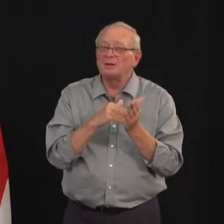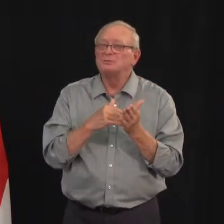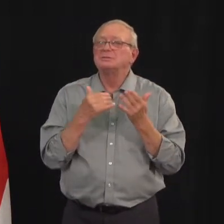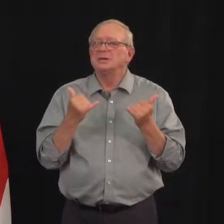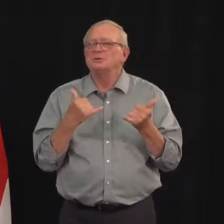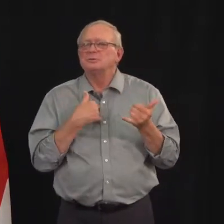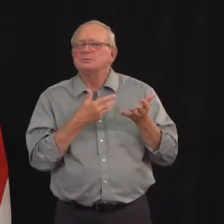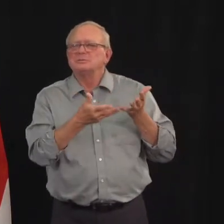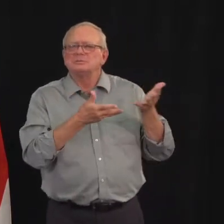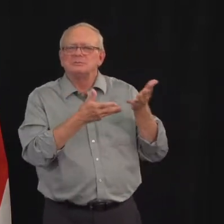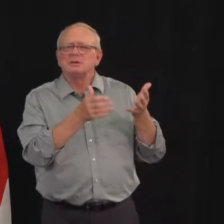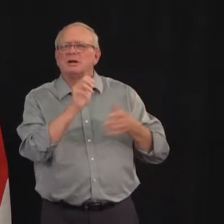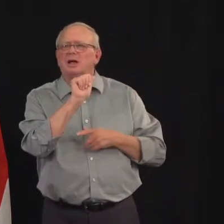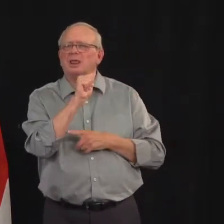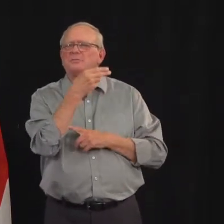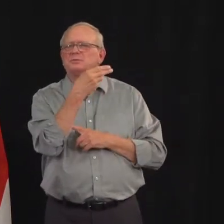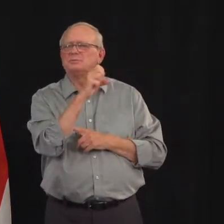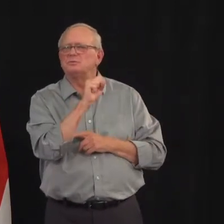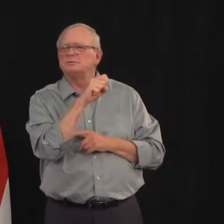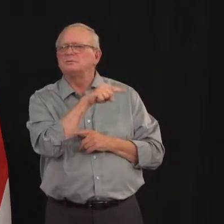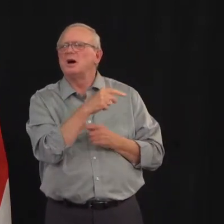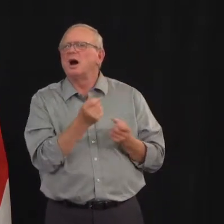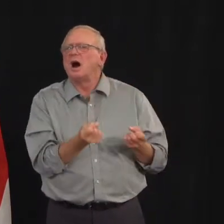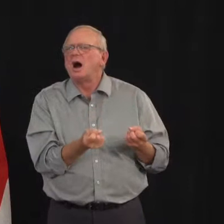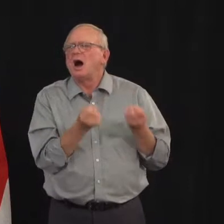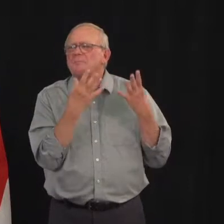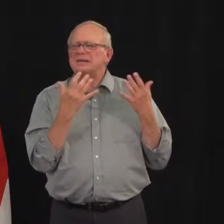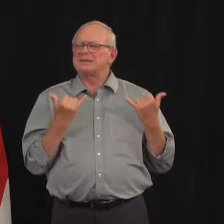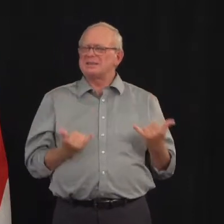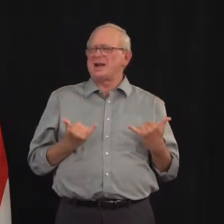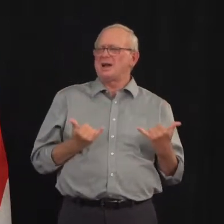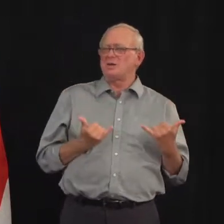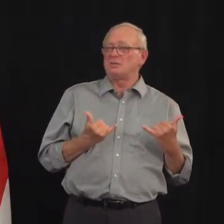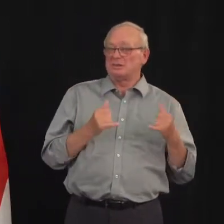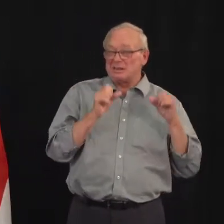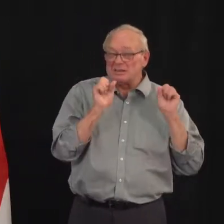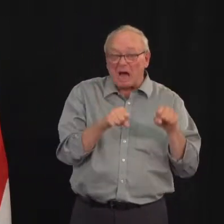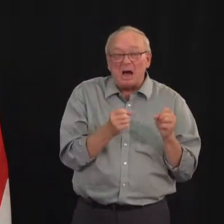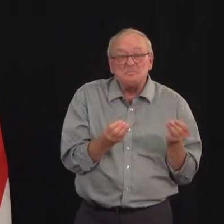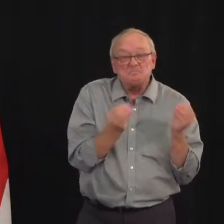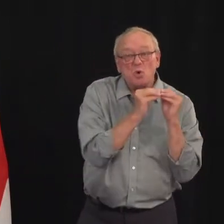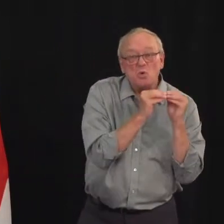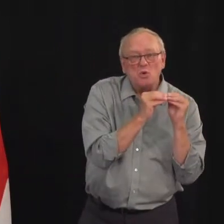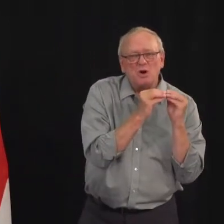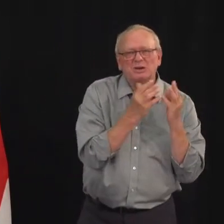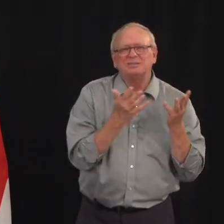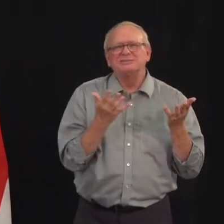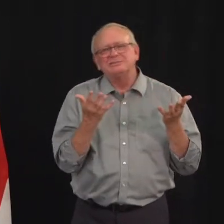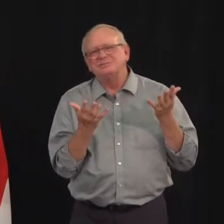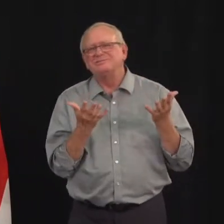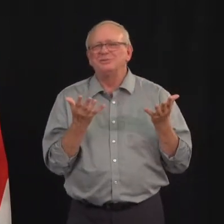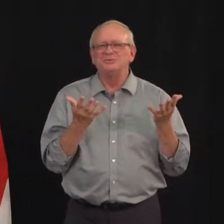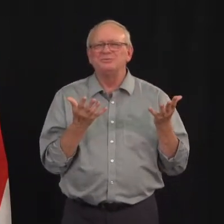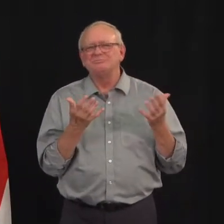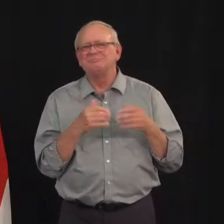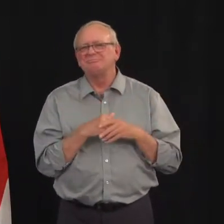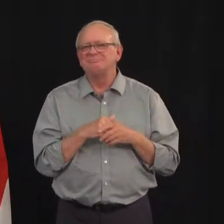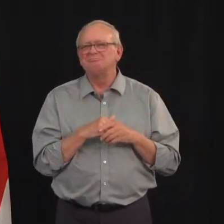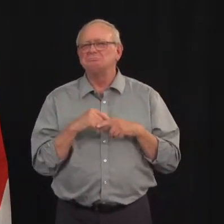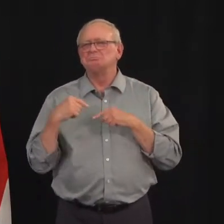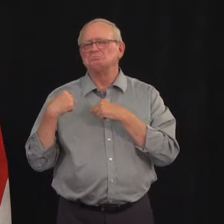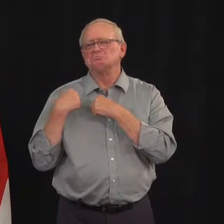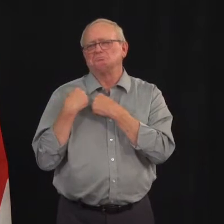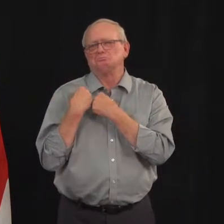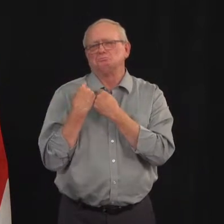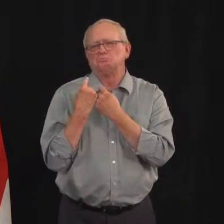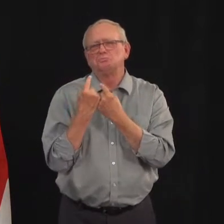current volume. And what I would say is that we had worked with our lab capacity to make sure that we were